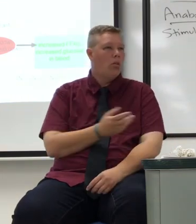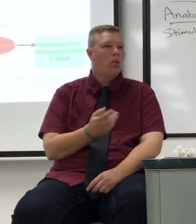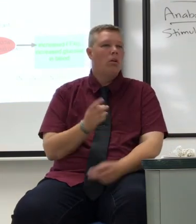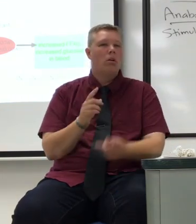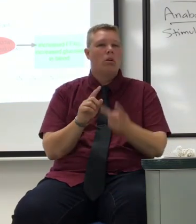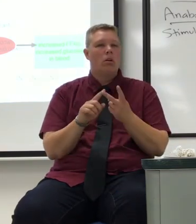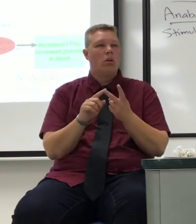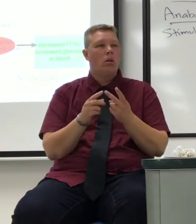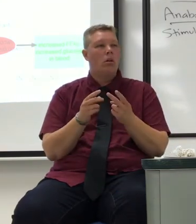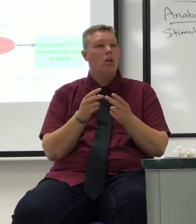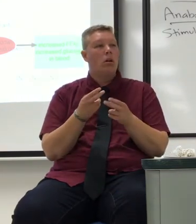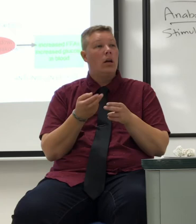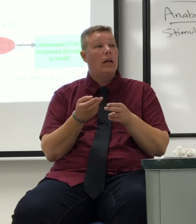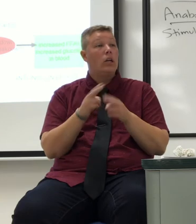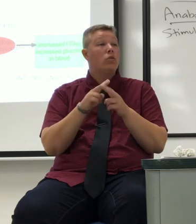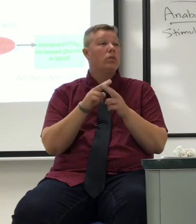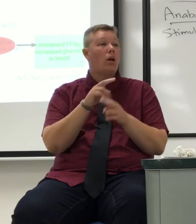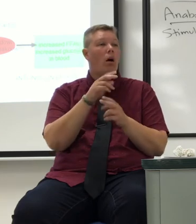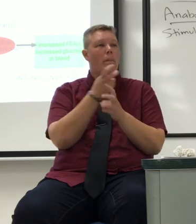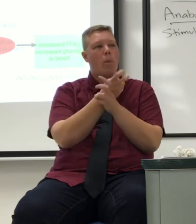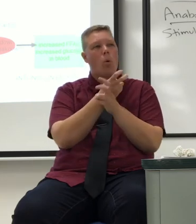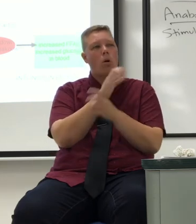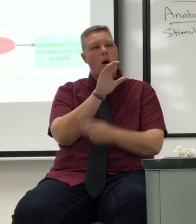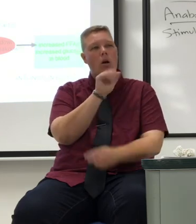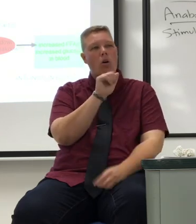increase bone cartilage growth,